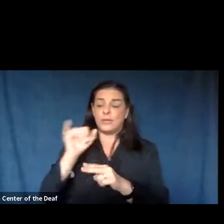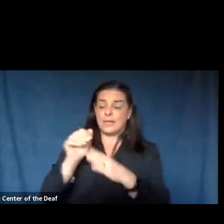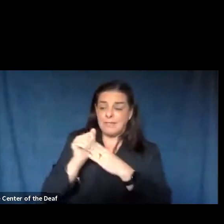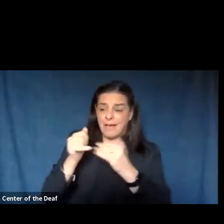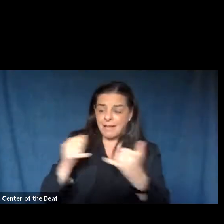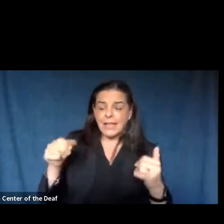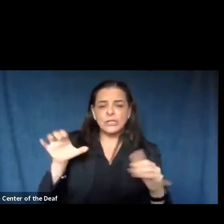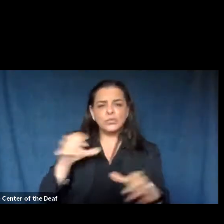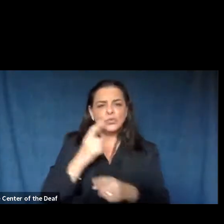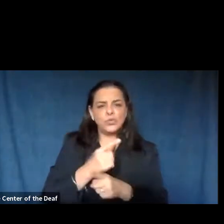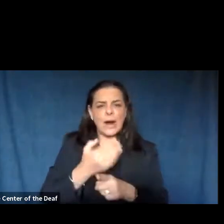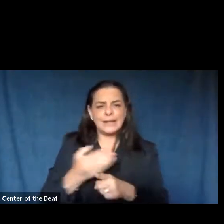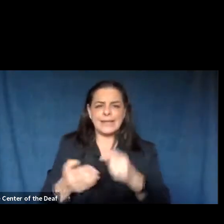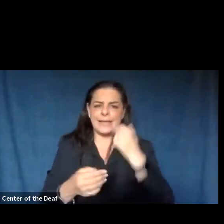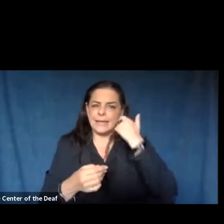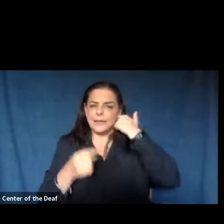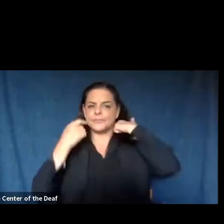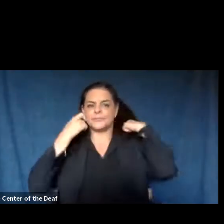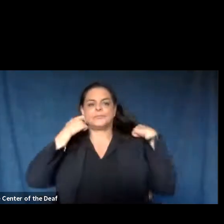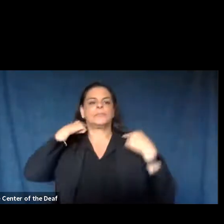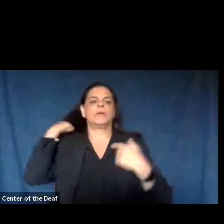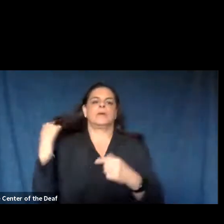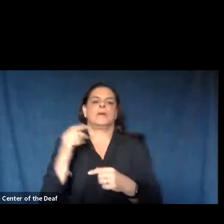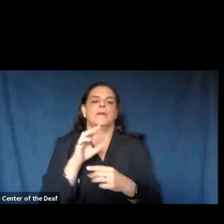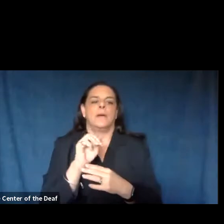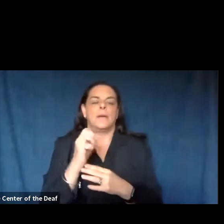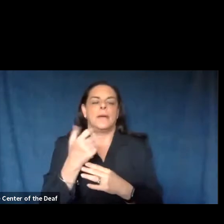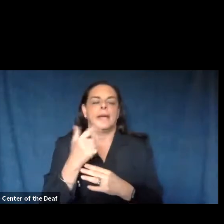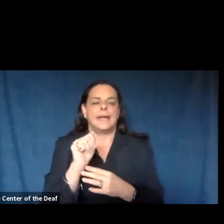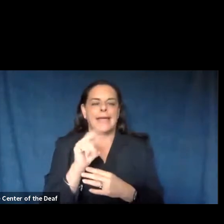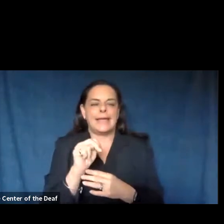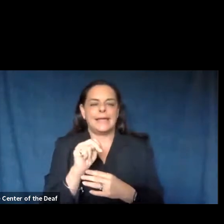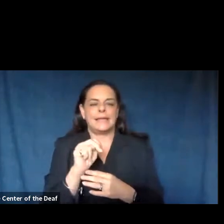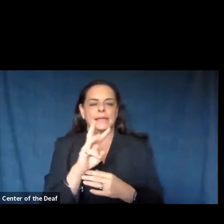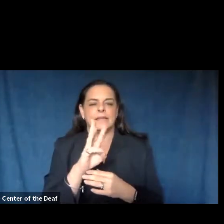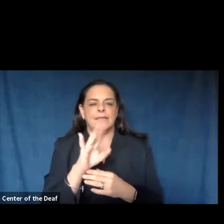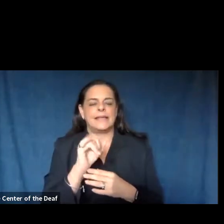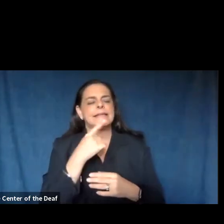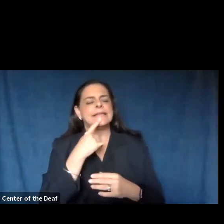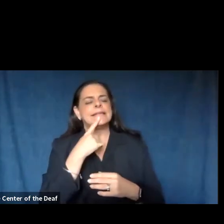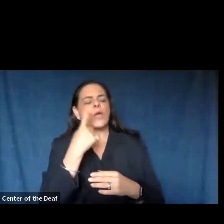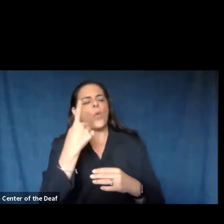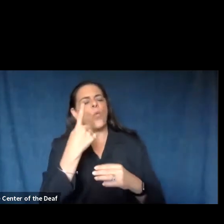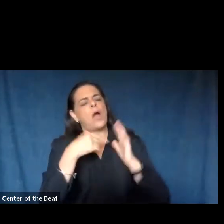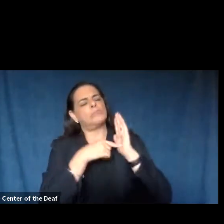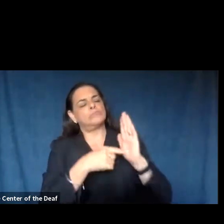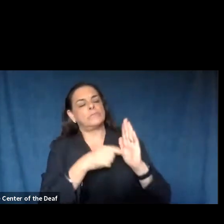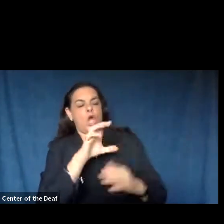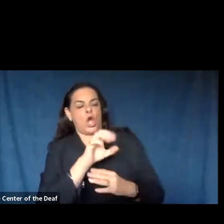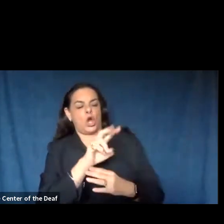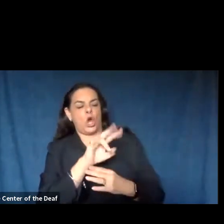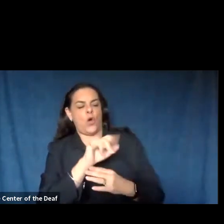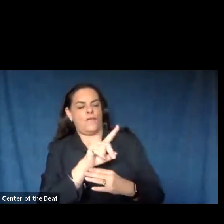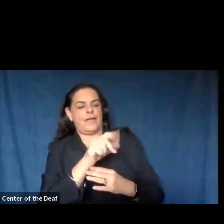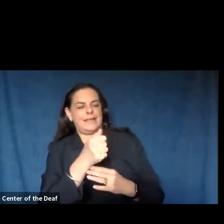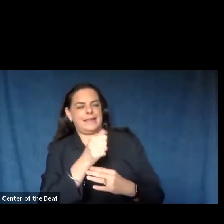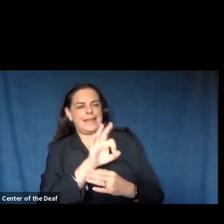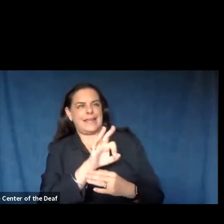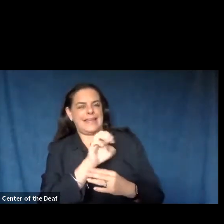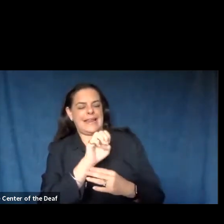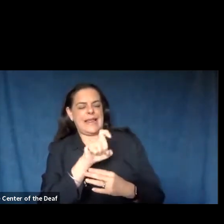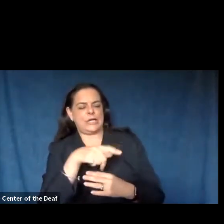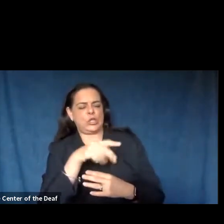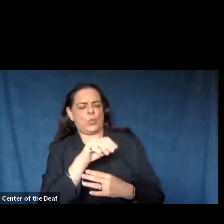From Megan with WBLT, a recent iOS update included a feature called COVID-19 exposure logging. Is Knox County